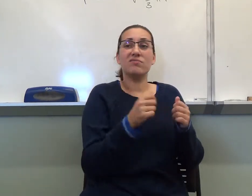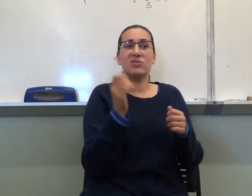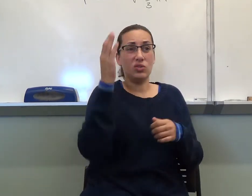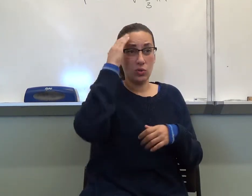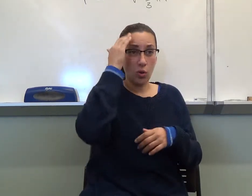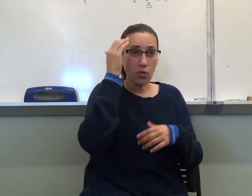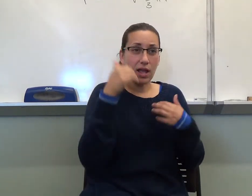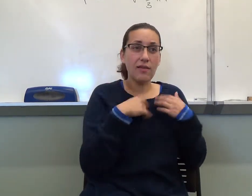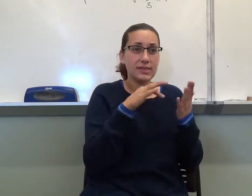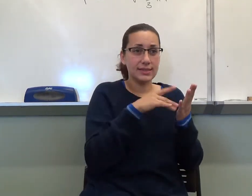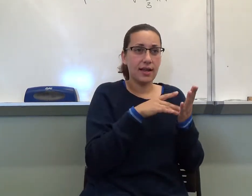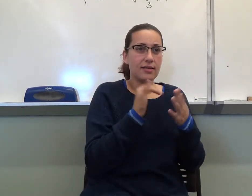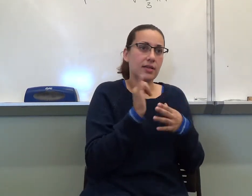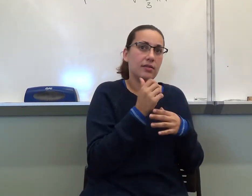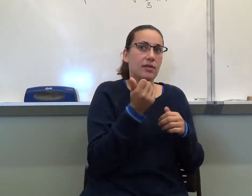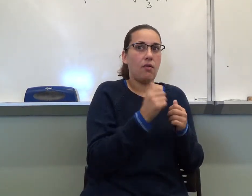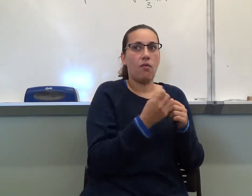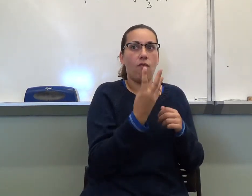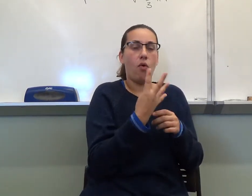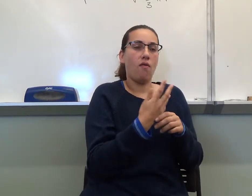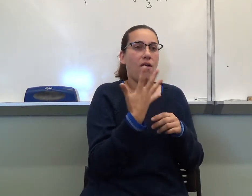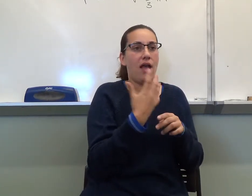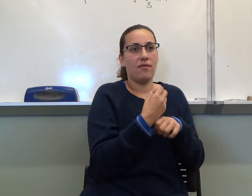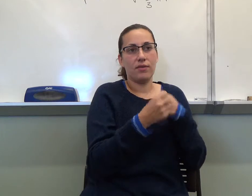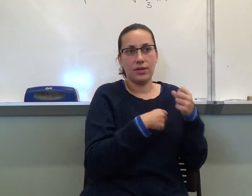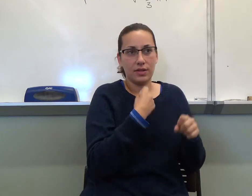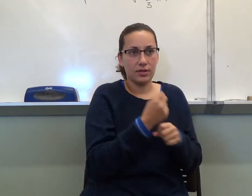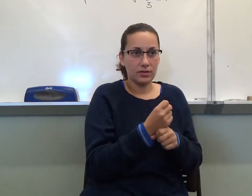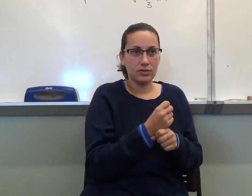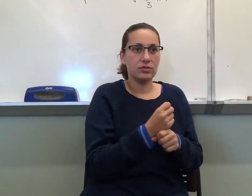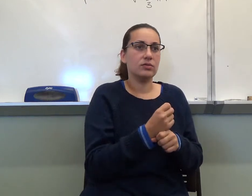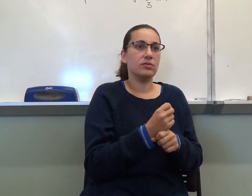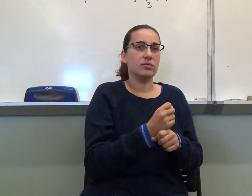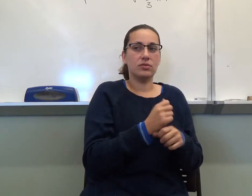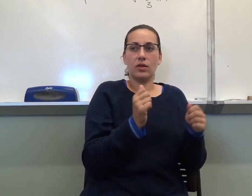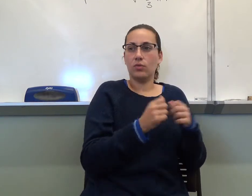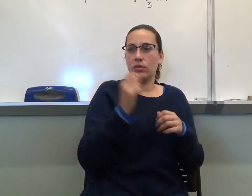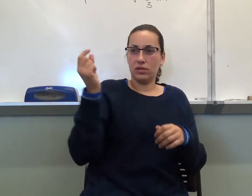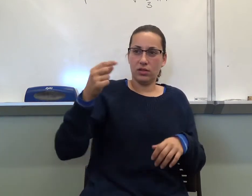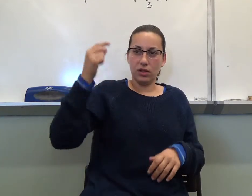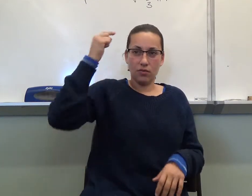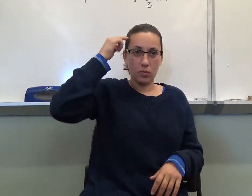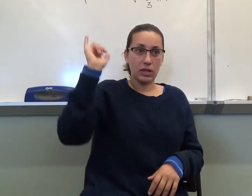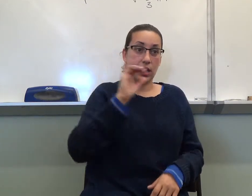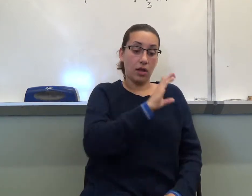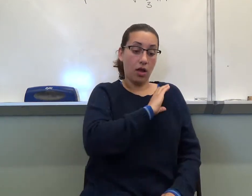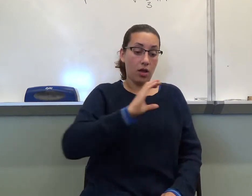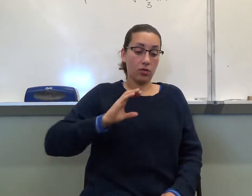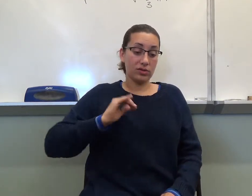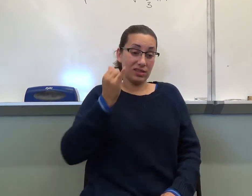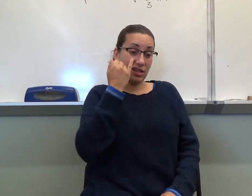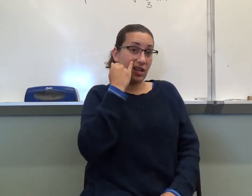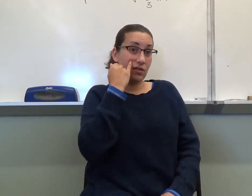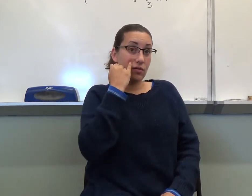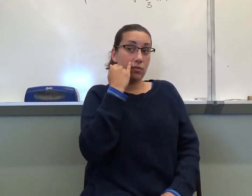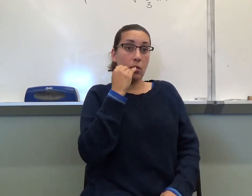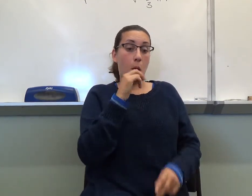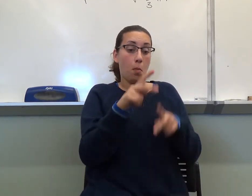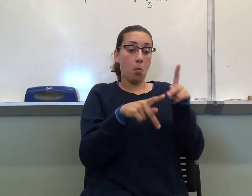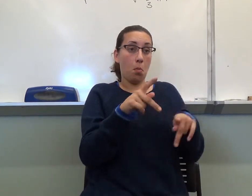that. That's how they redistrict Congress. If population shifts, then this particular section